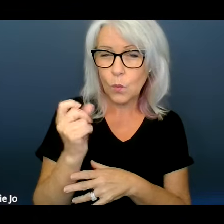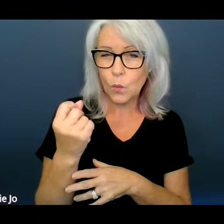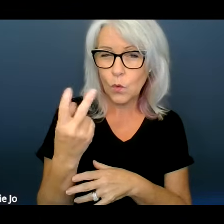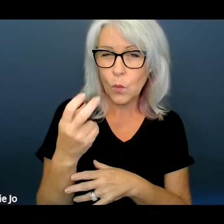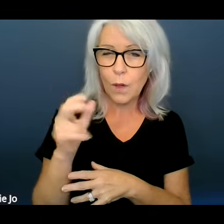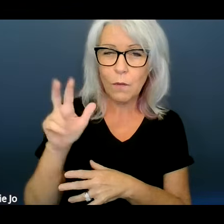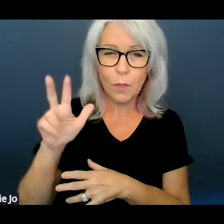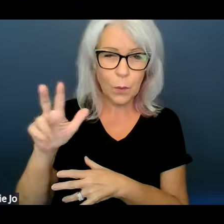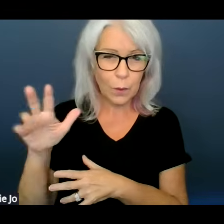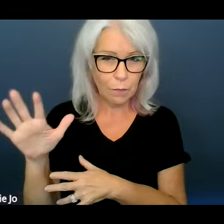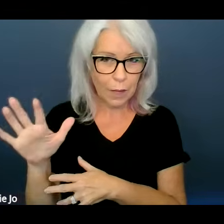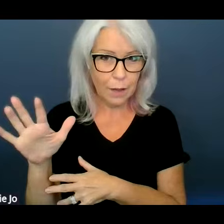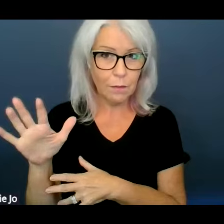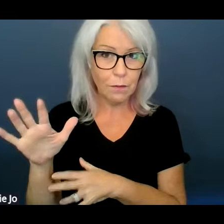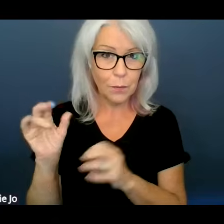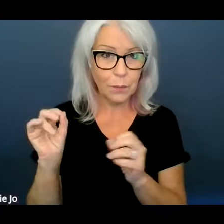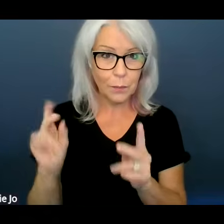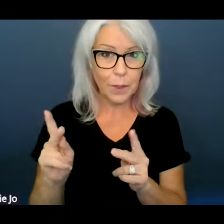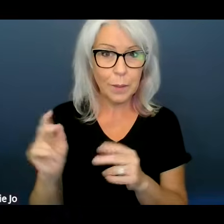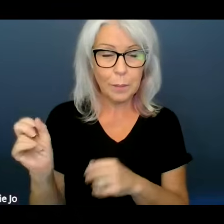I would